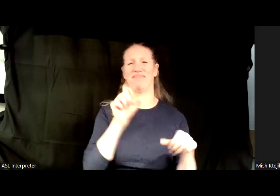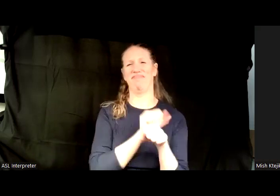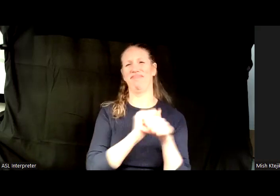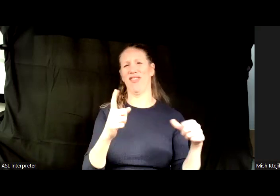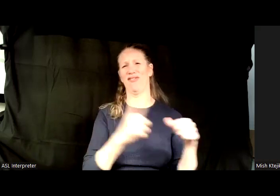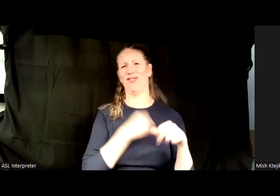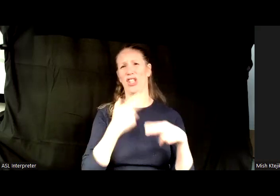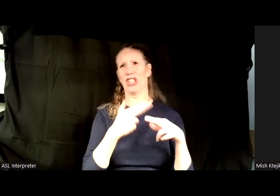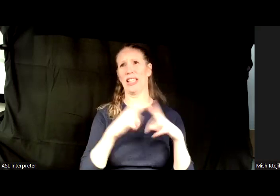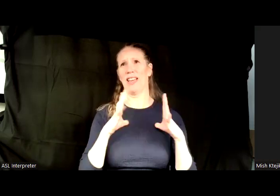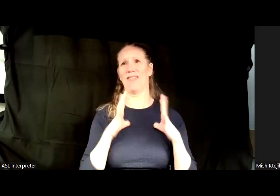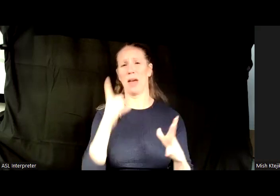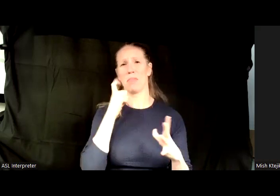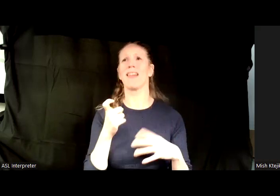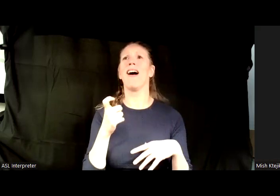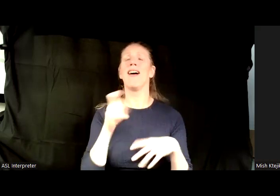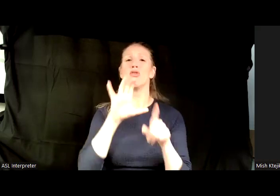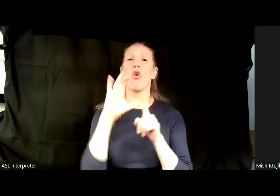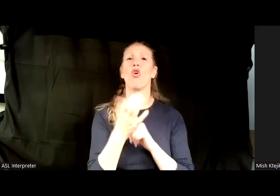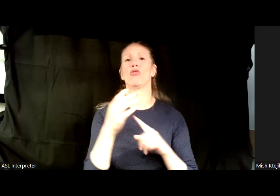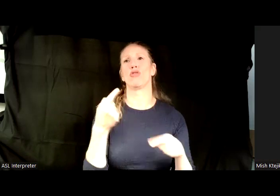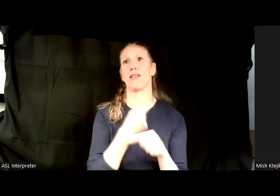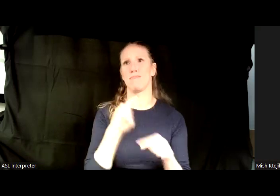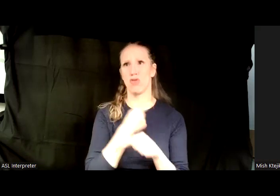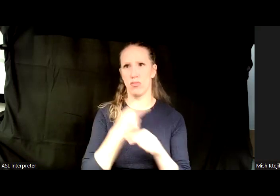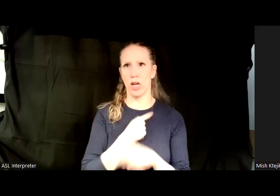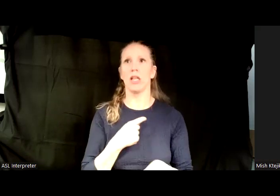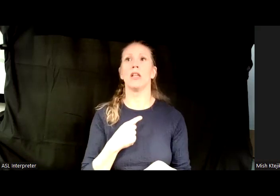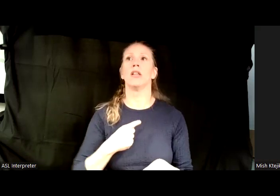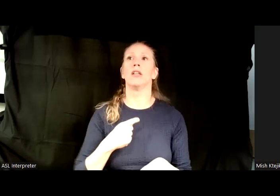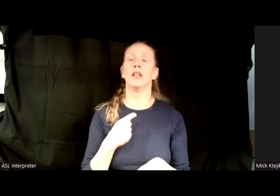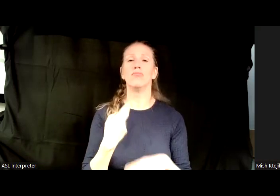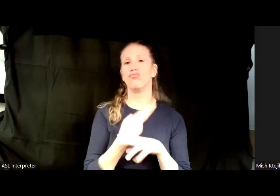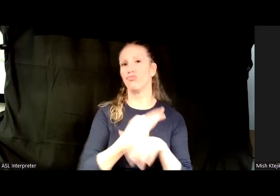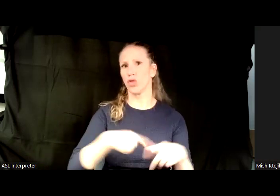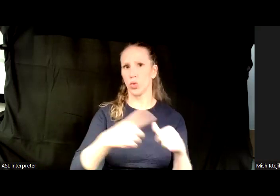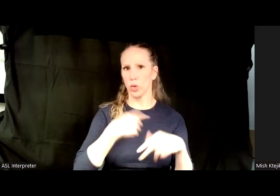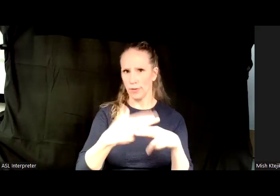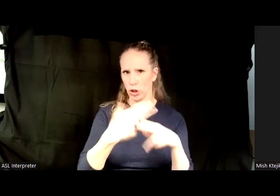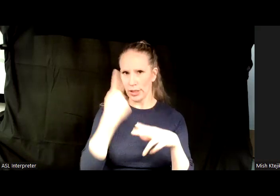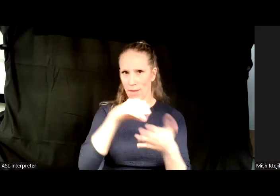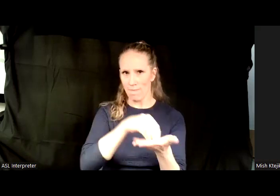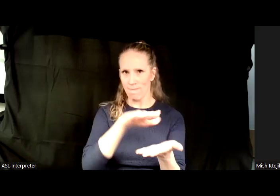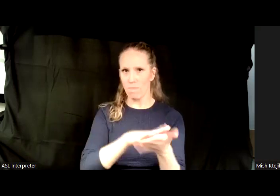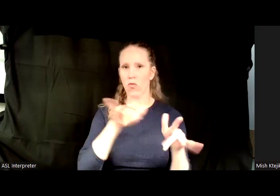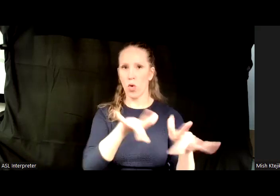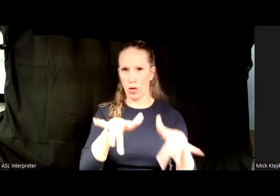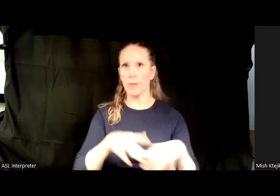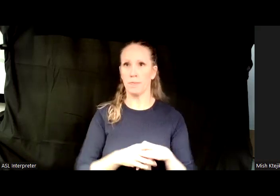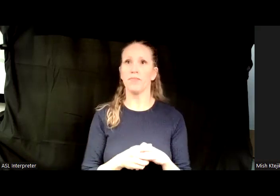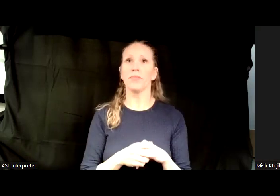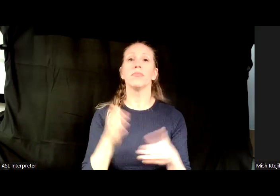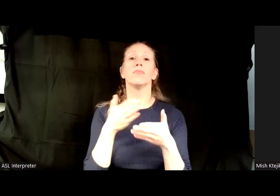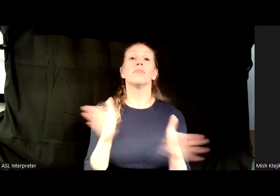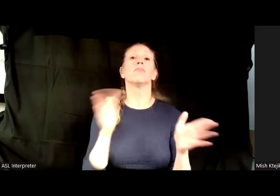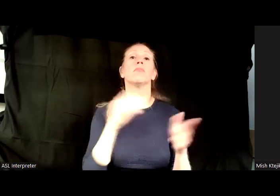first name, because it culturally is appropriate to just use your first name for the record. The